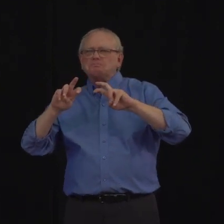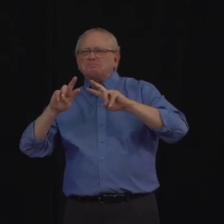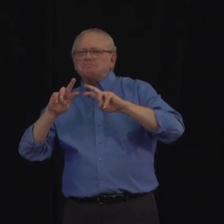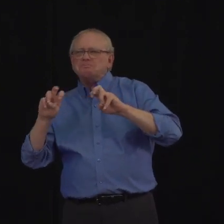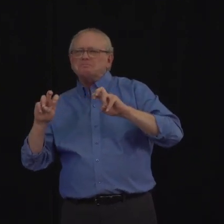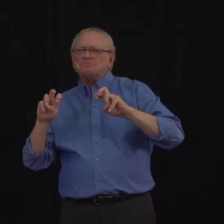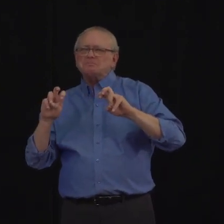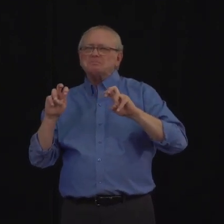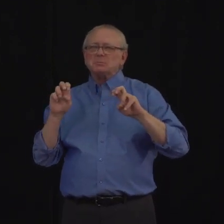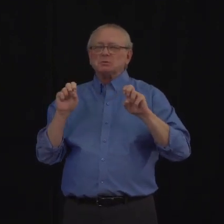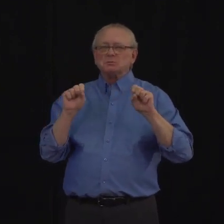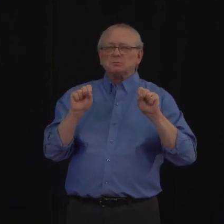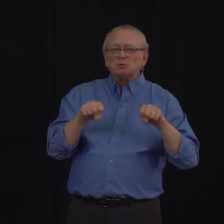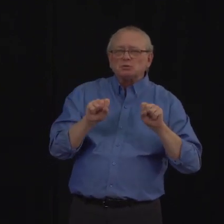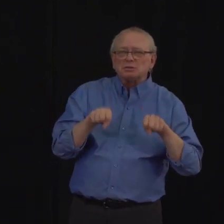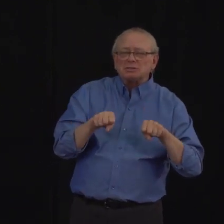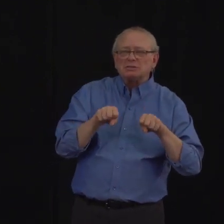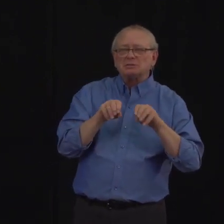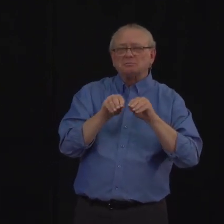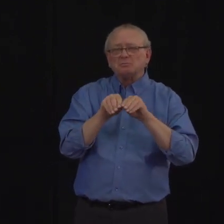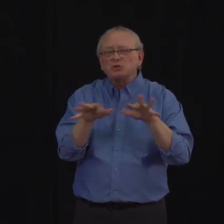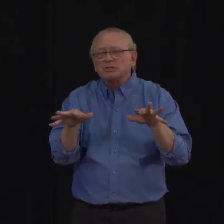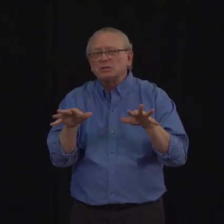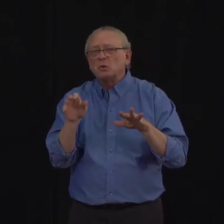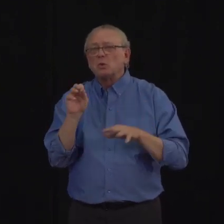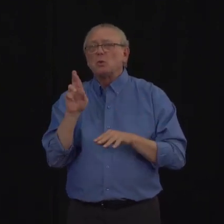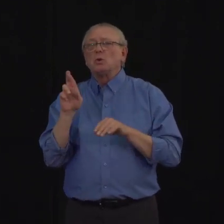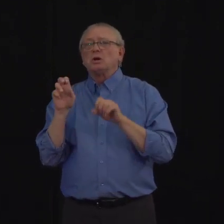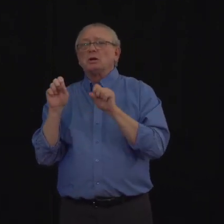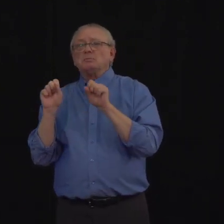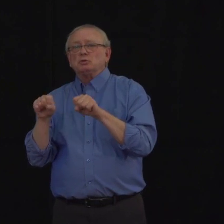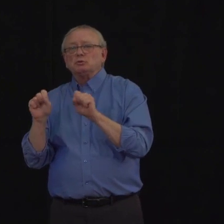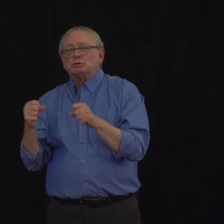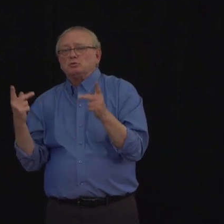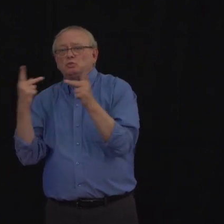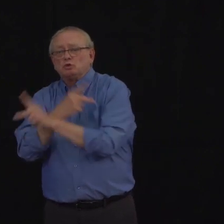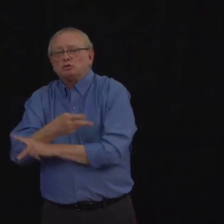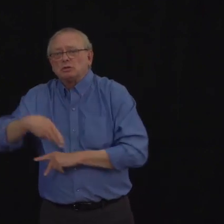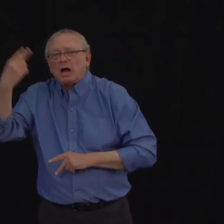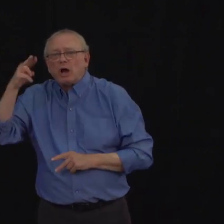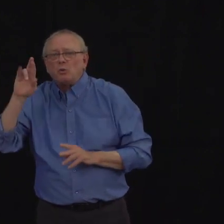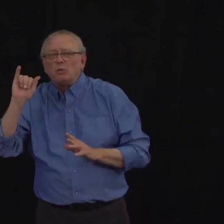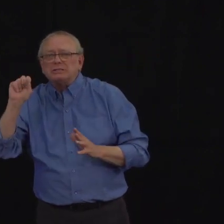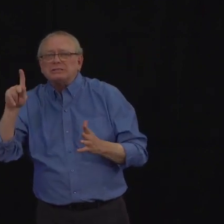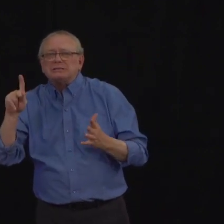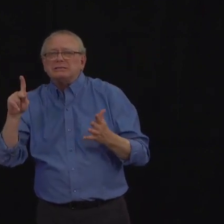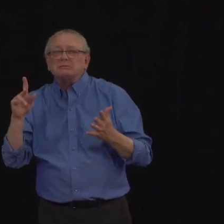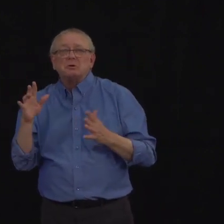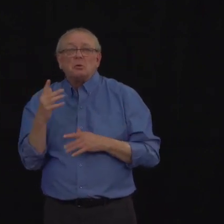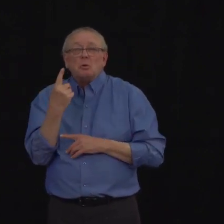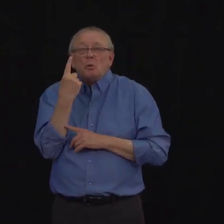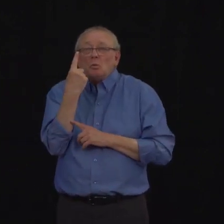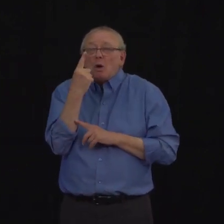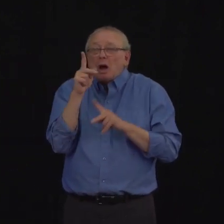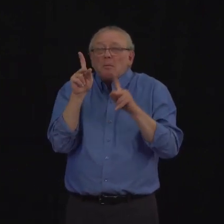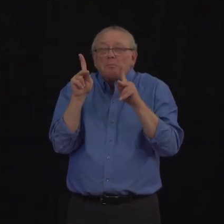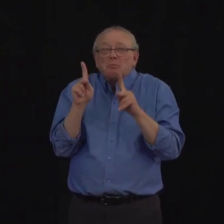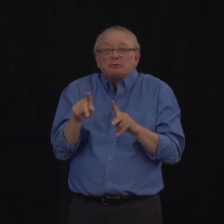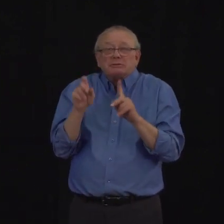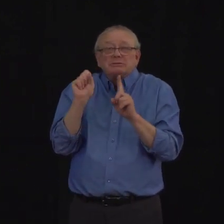super spreader event, or where you have one person who's potentially infectious and that might spread to many other people. And so some of